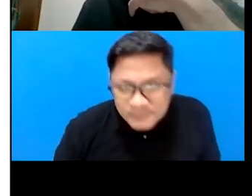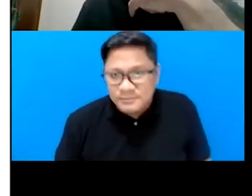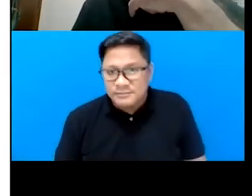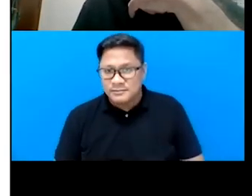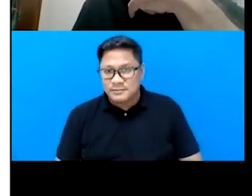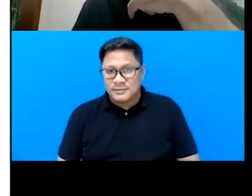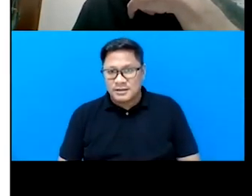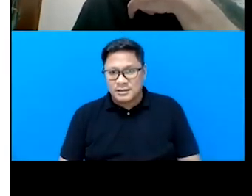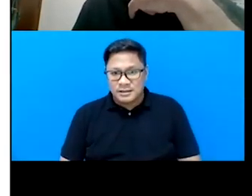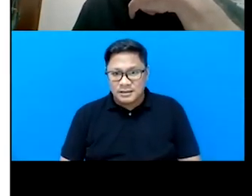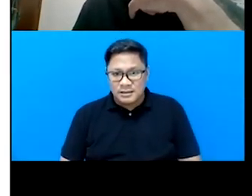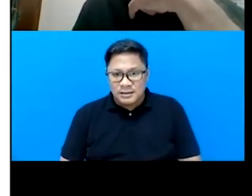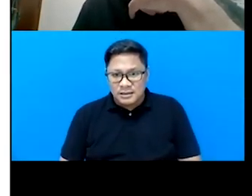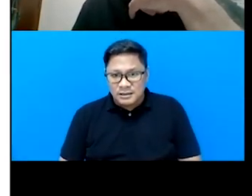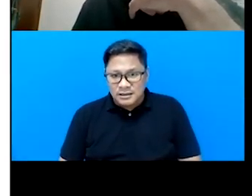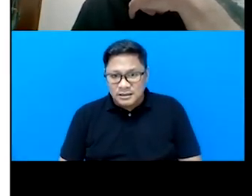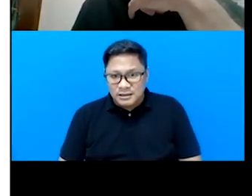Mm.